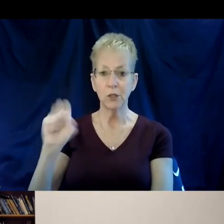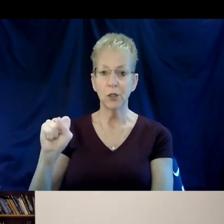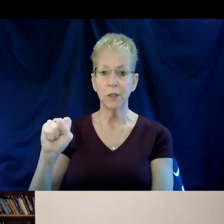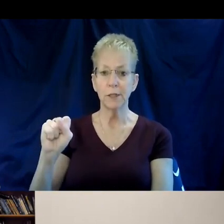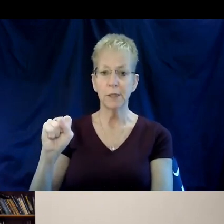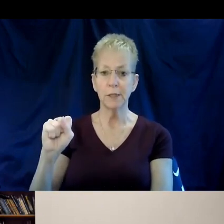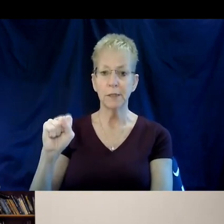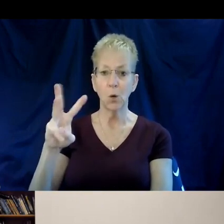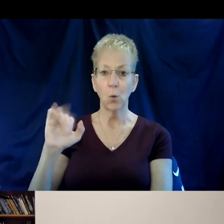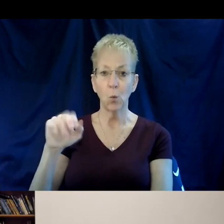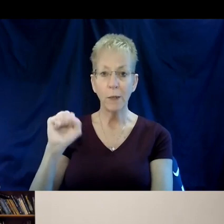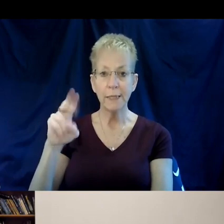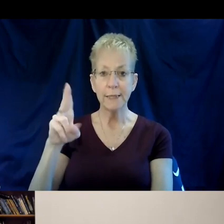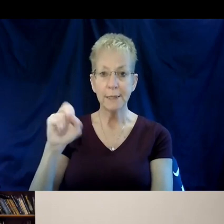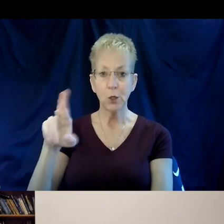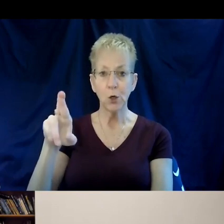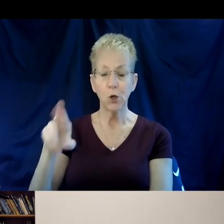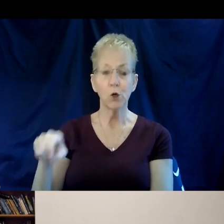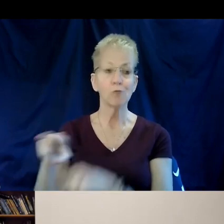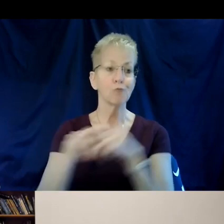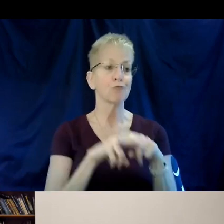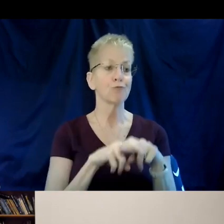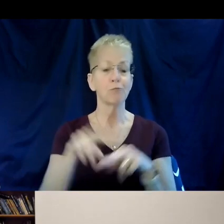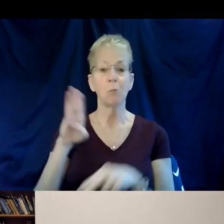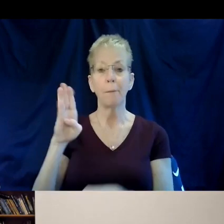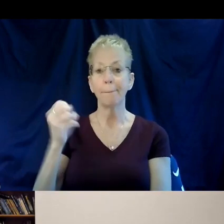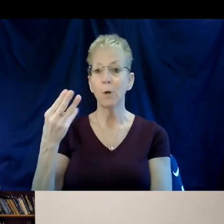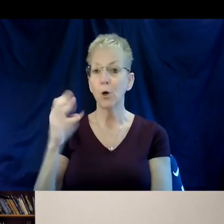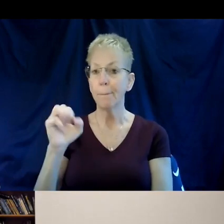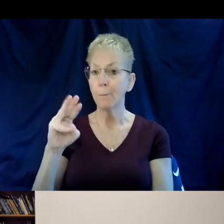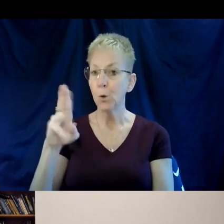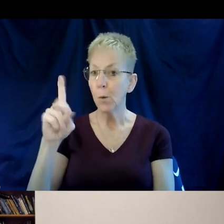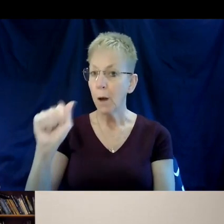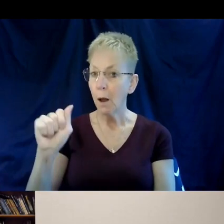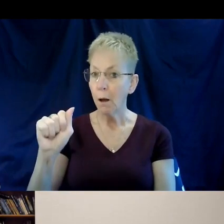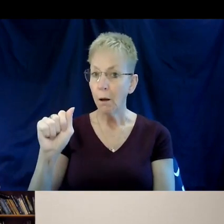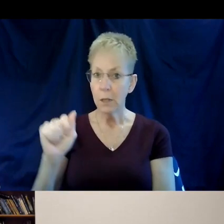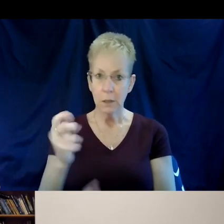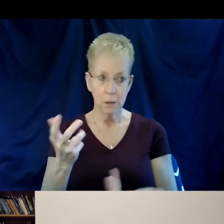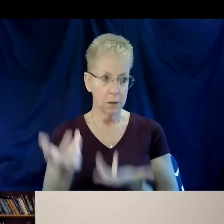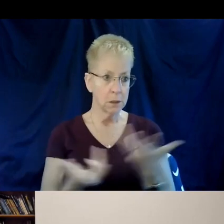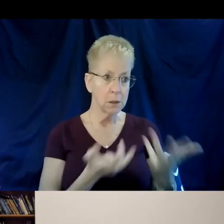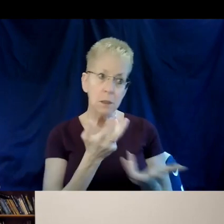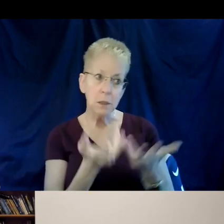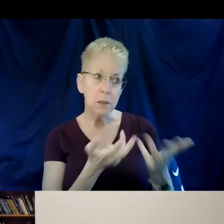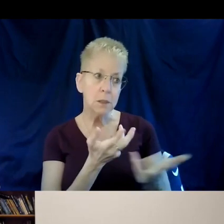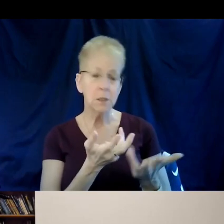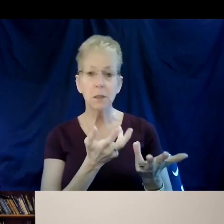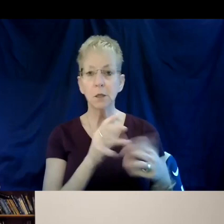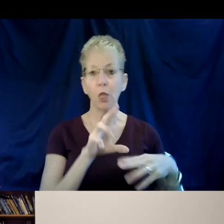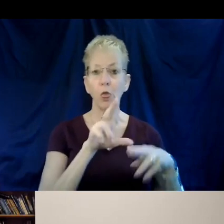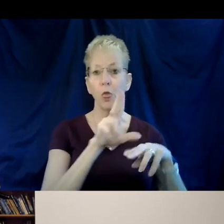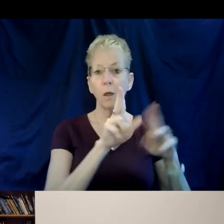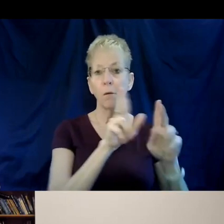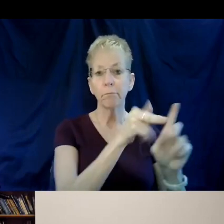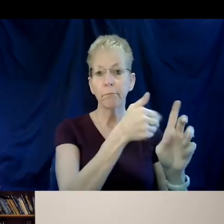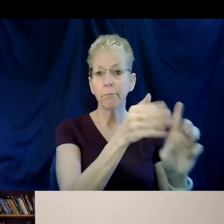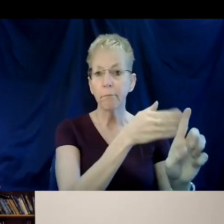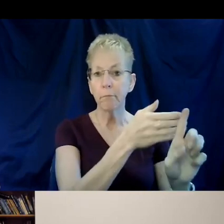bit, sitting in Bermuda, trying to figure out how to ingratiate themselves with somebody. So